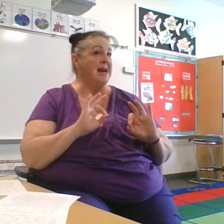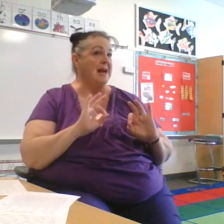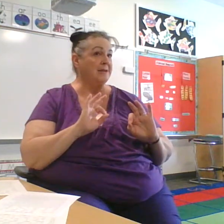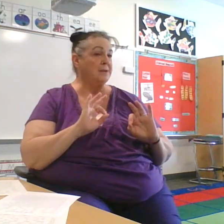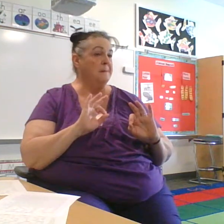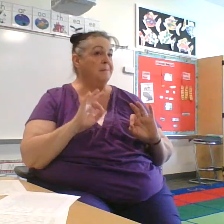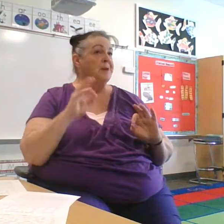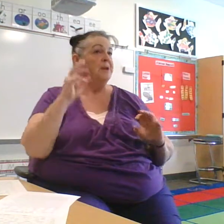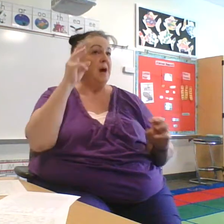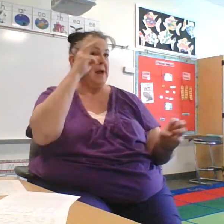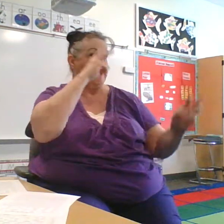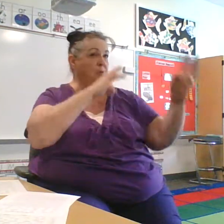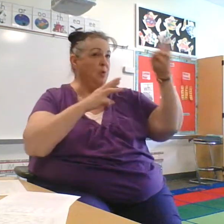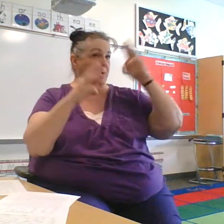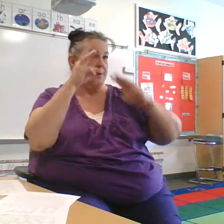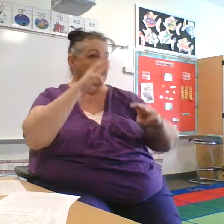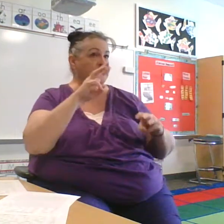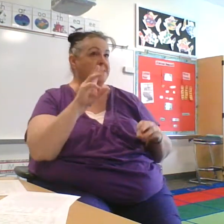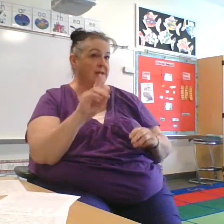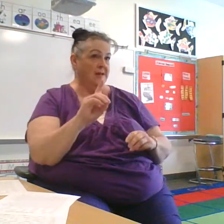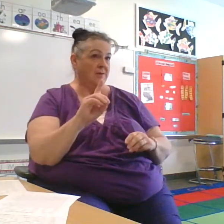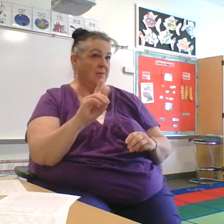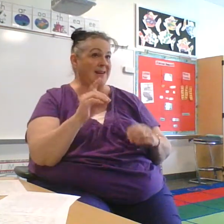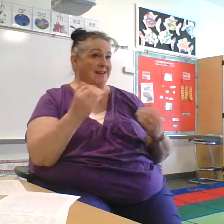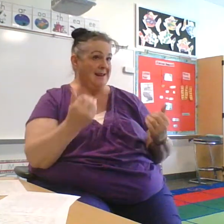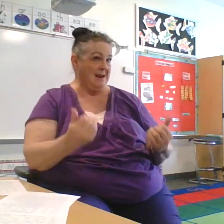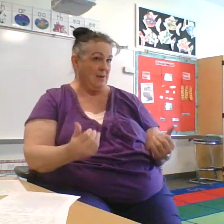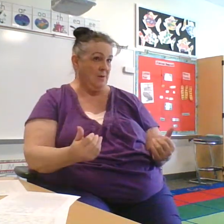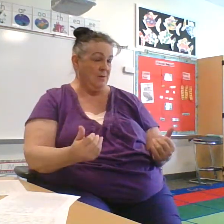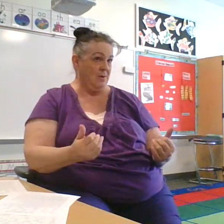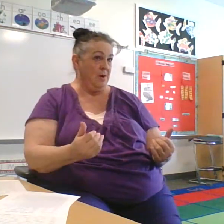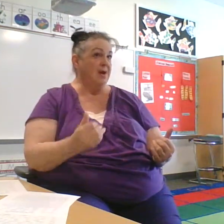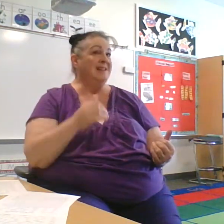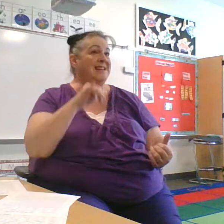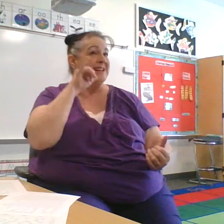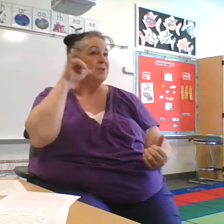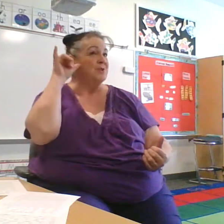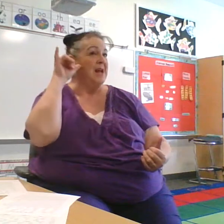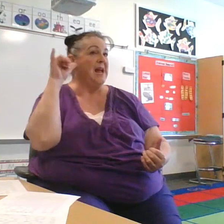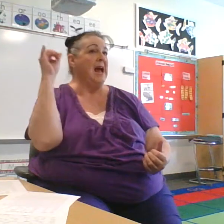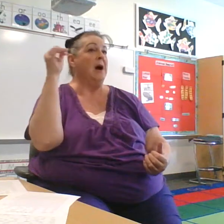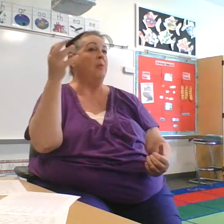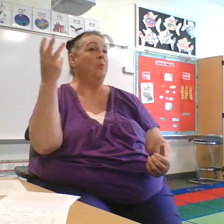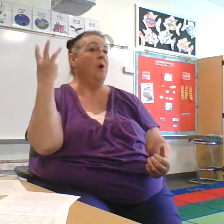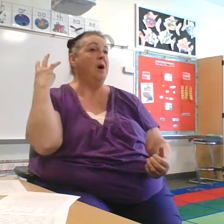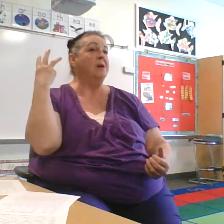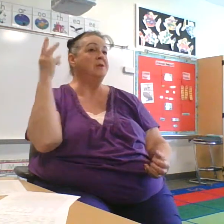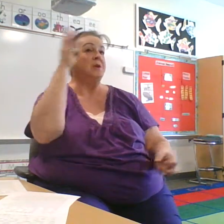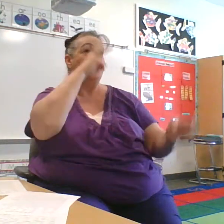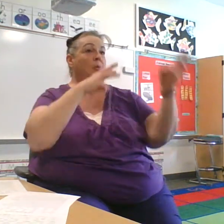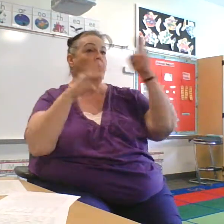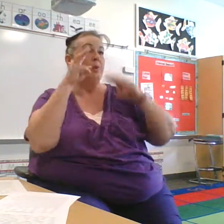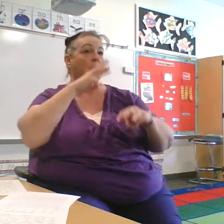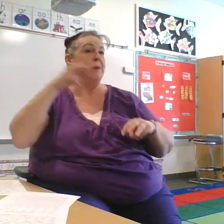exact, I am worried right now. Yesterday I was